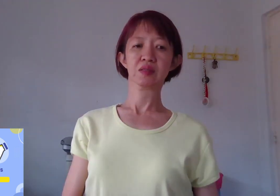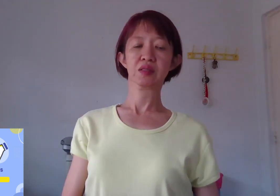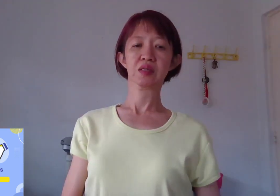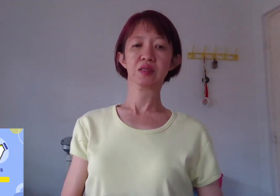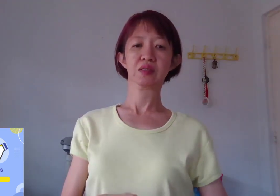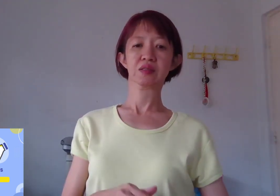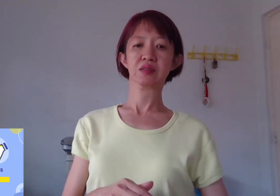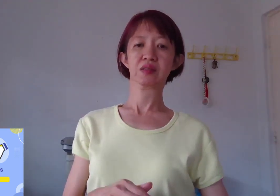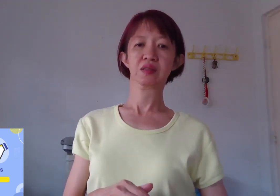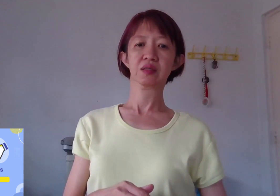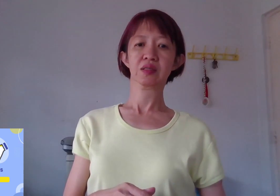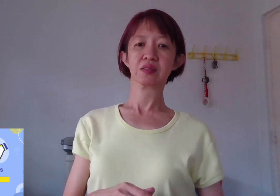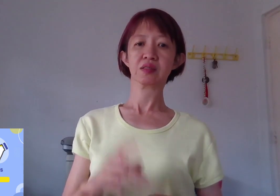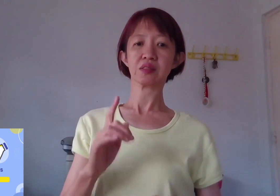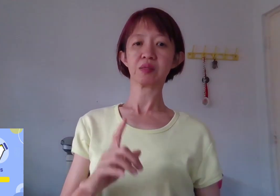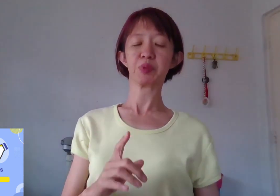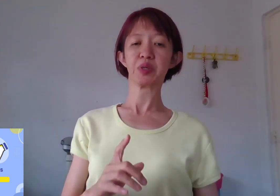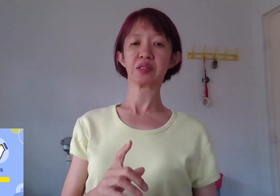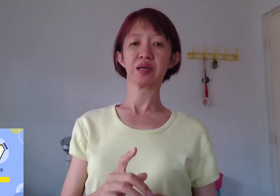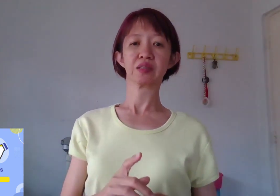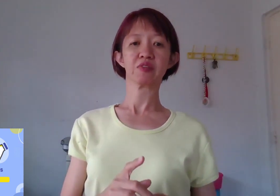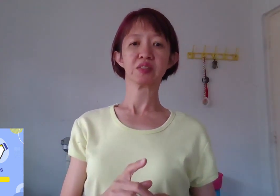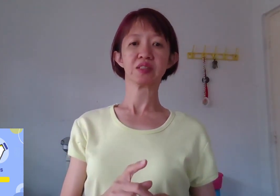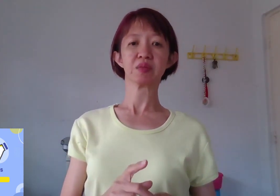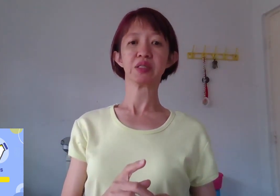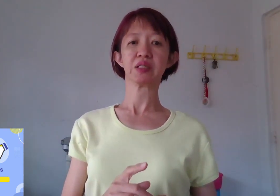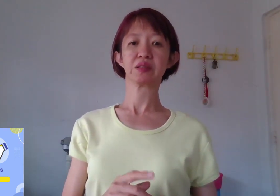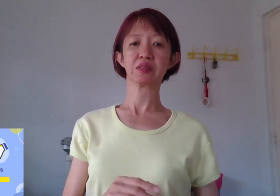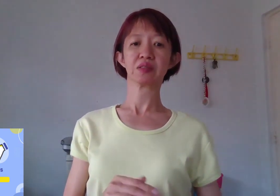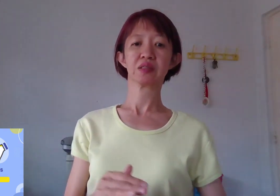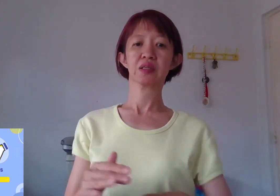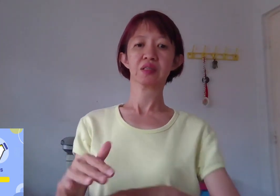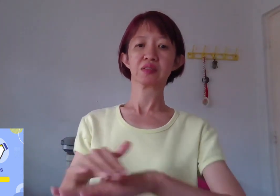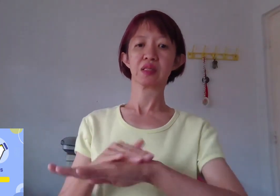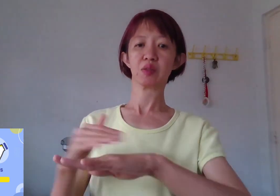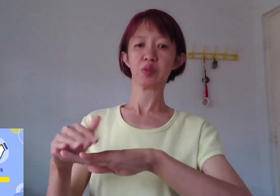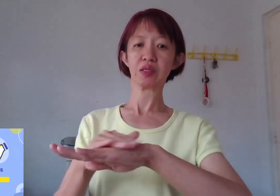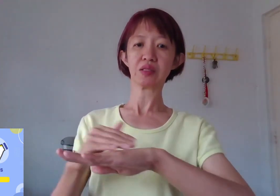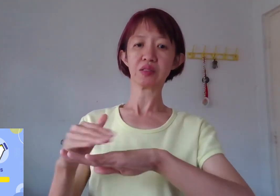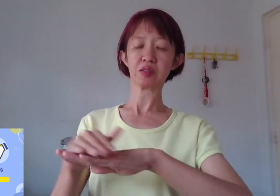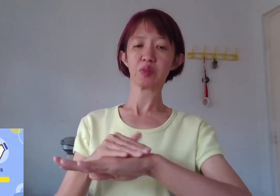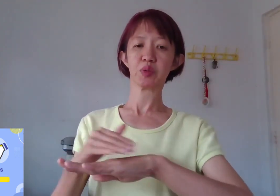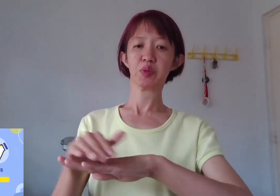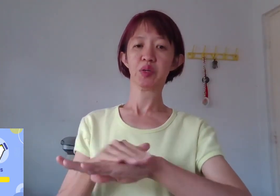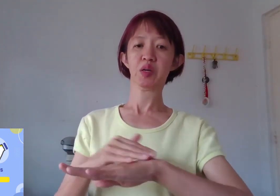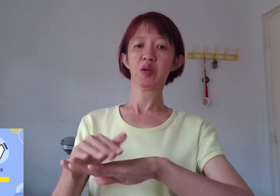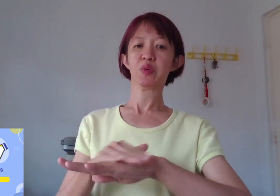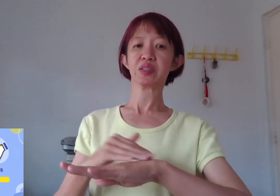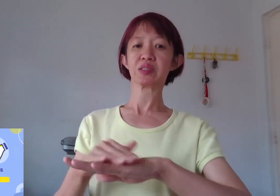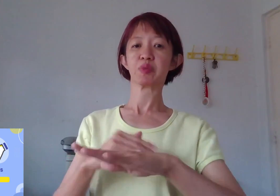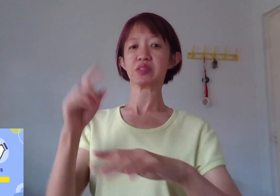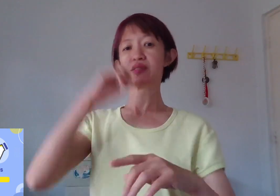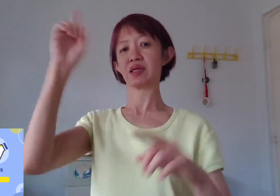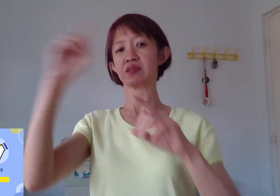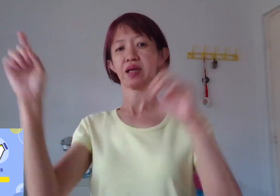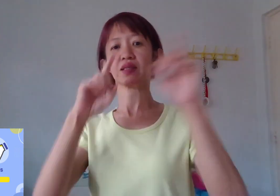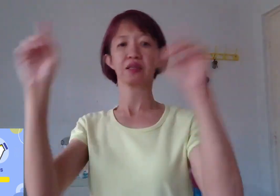And then this is important if you're just a beginner, slowly. So when someone's signing